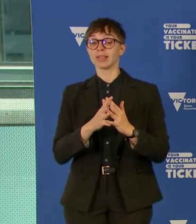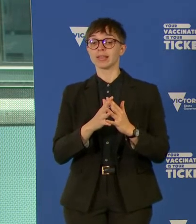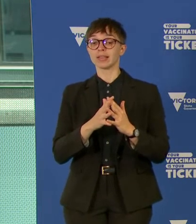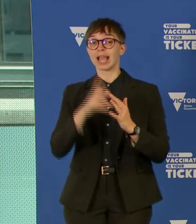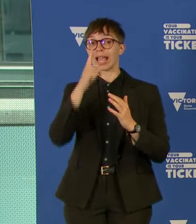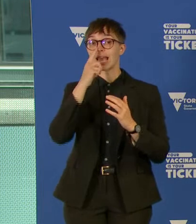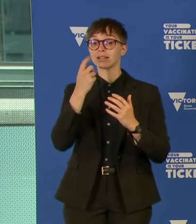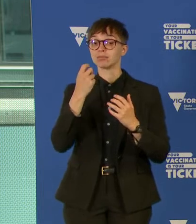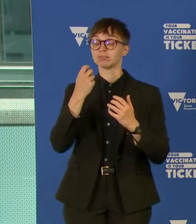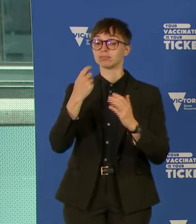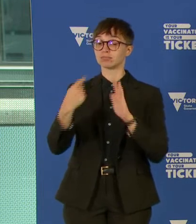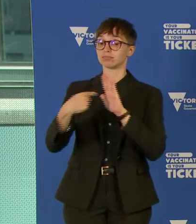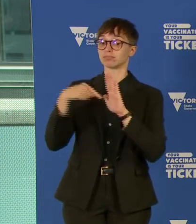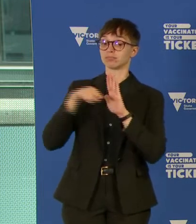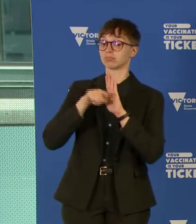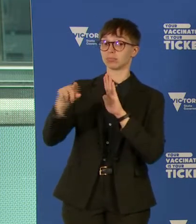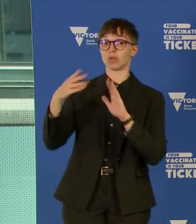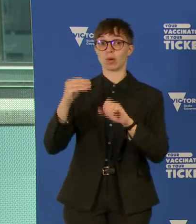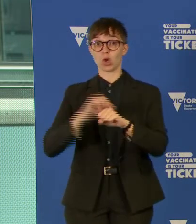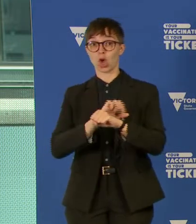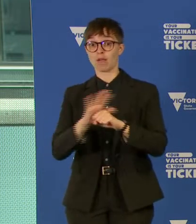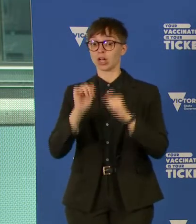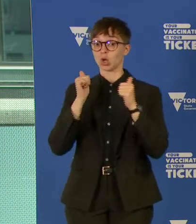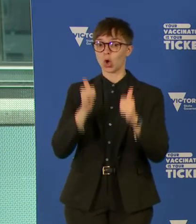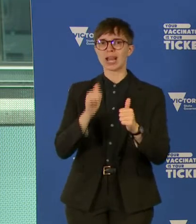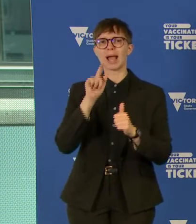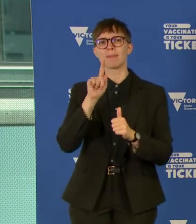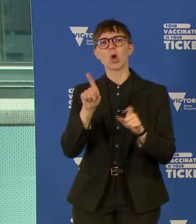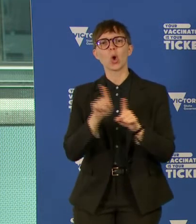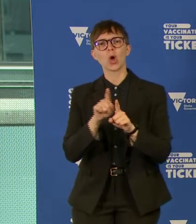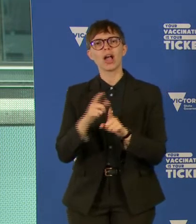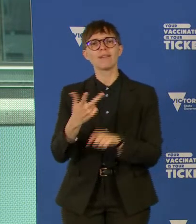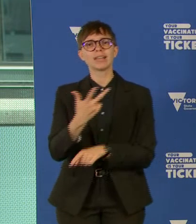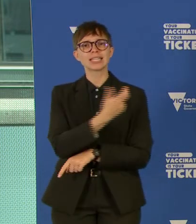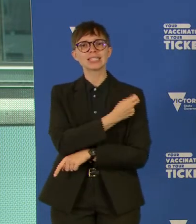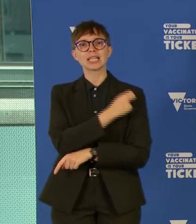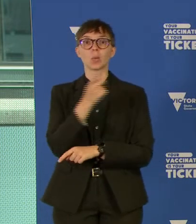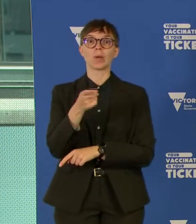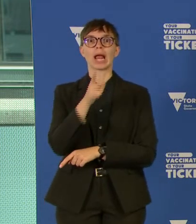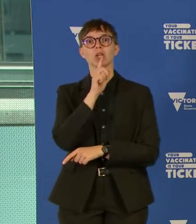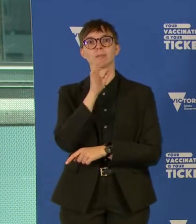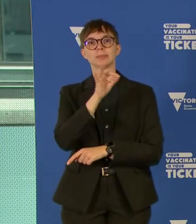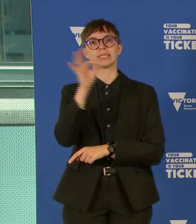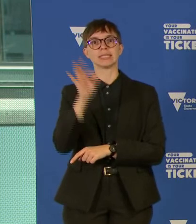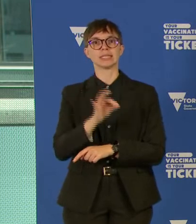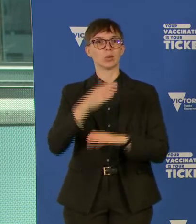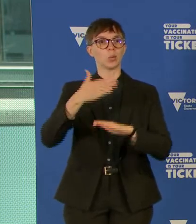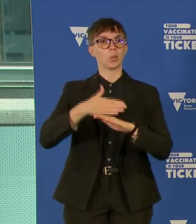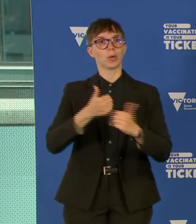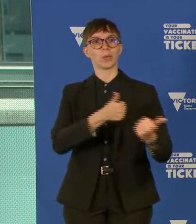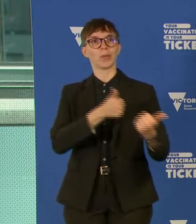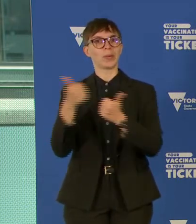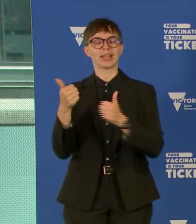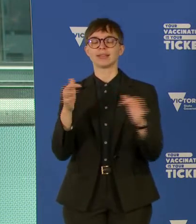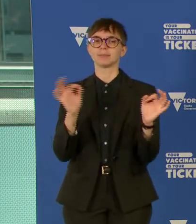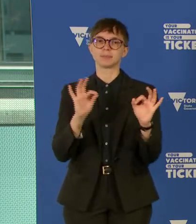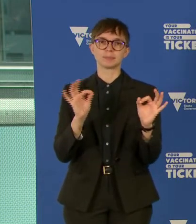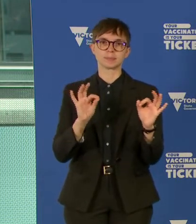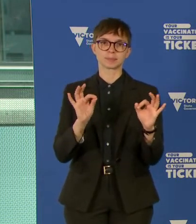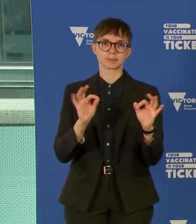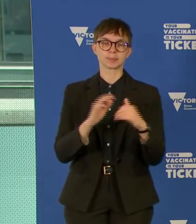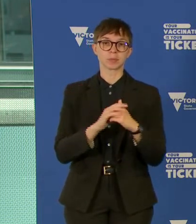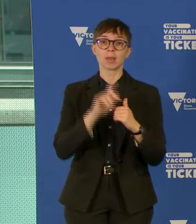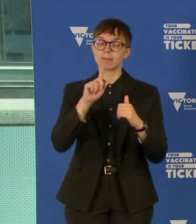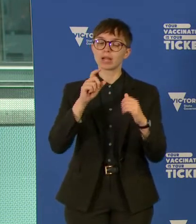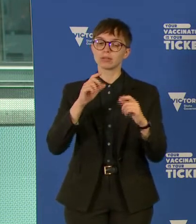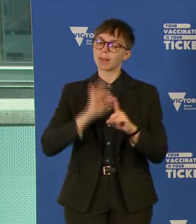place. You know, we need to talk about the limitations of vaccines as well as the strengths that they've provided for us. A lot of